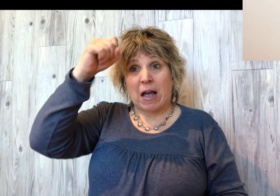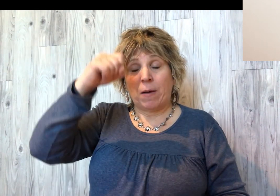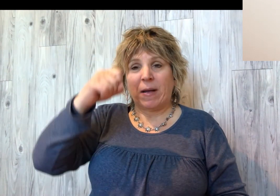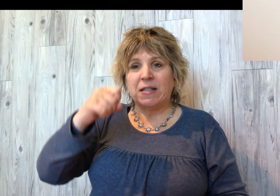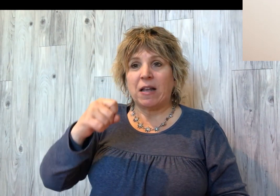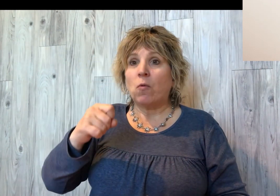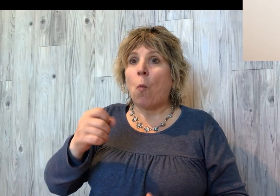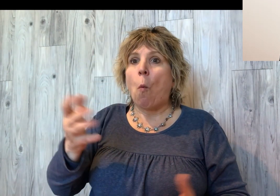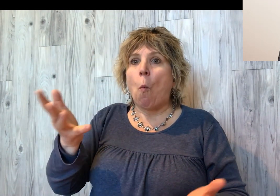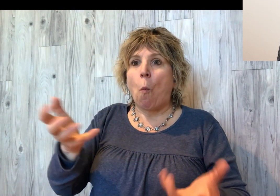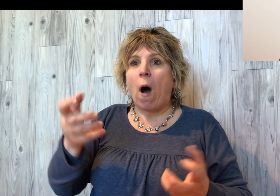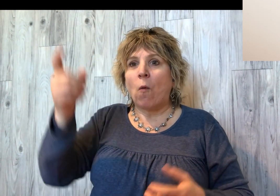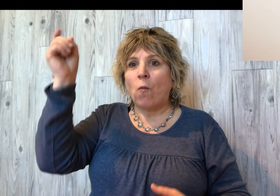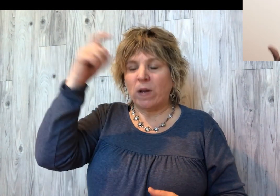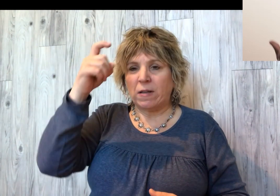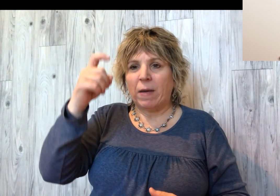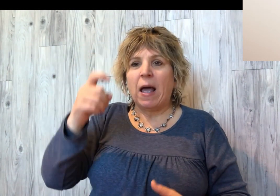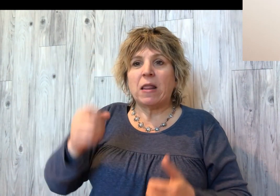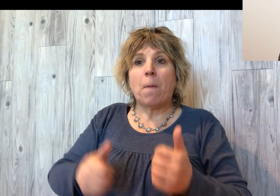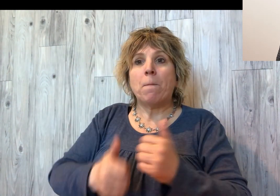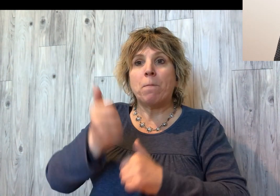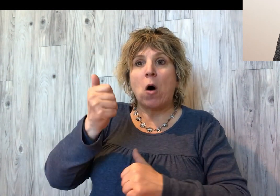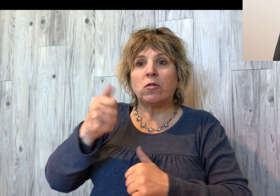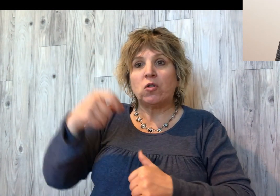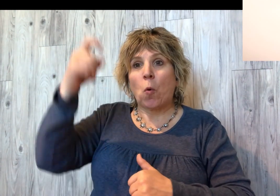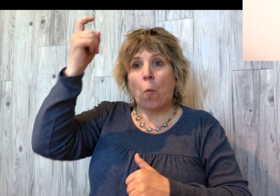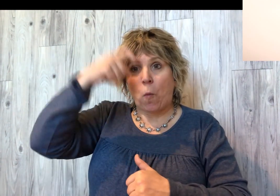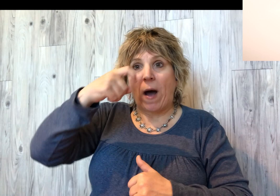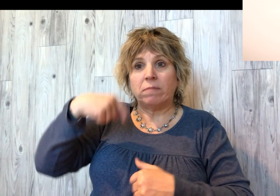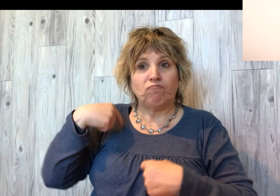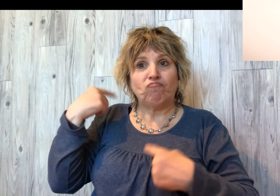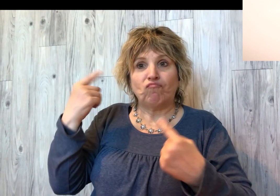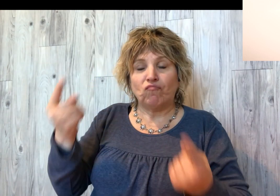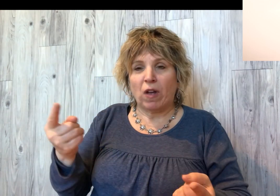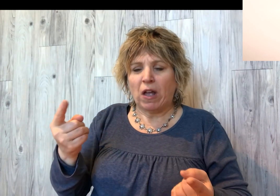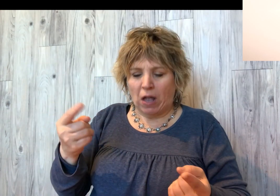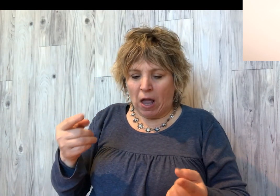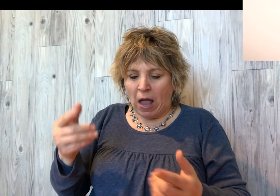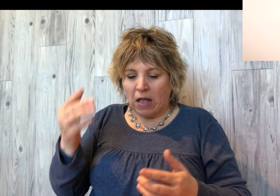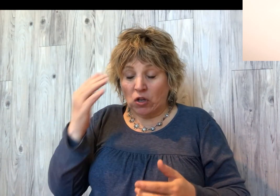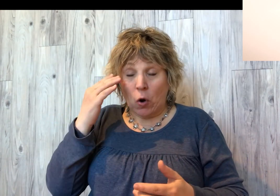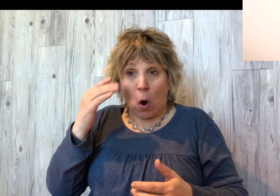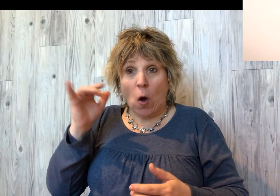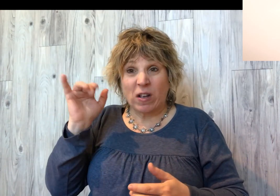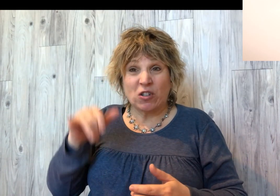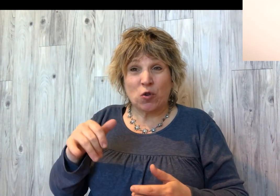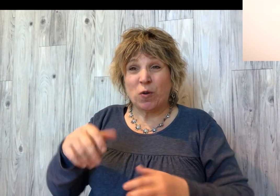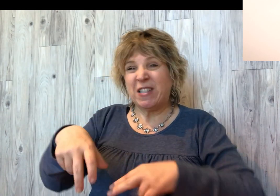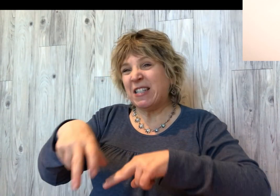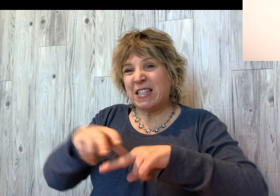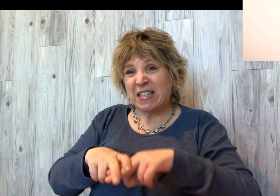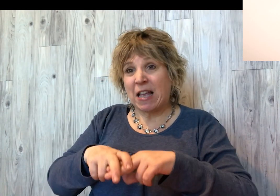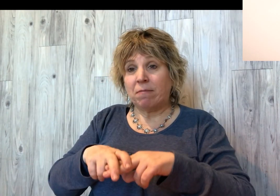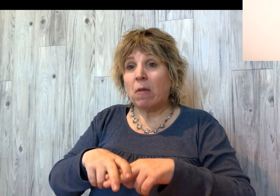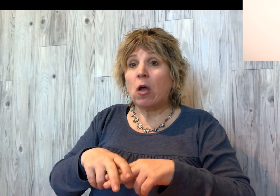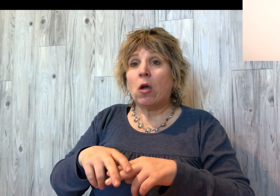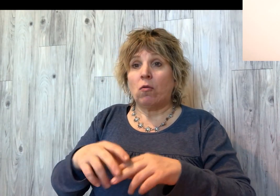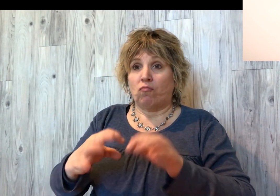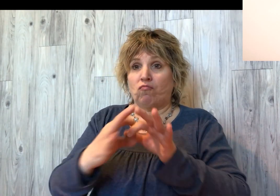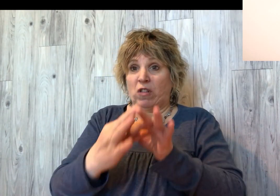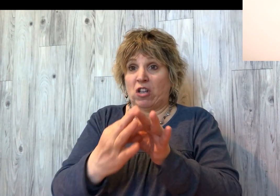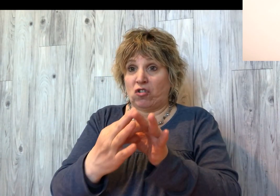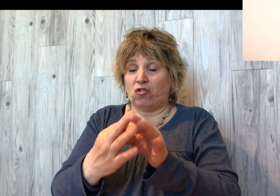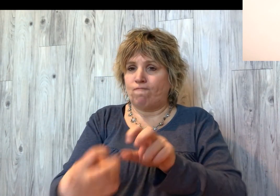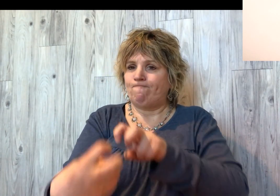so pleased with his request, he made him the wisest man of all time. Rulers came from all around the known world at that time to sit in Solomon's